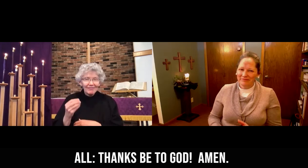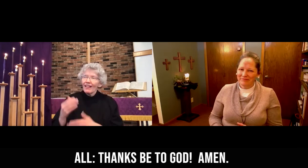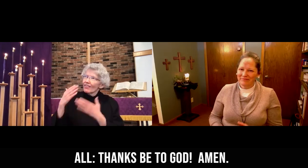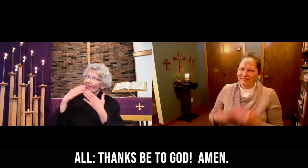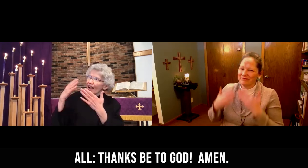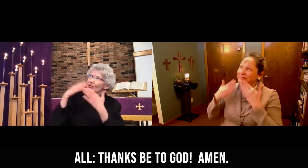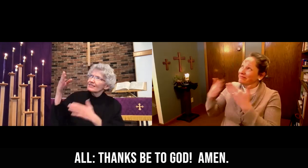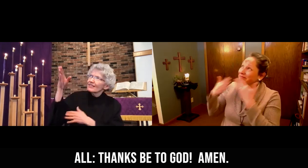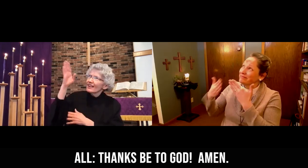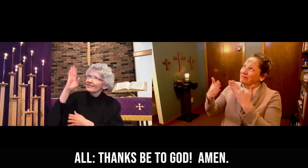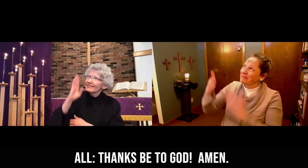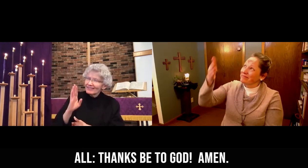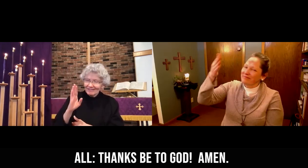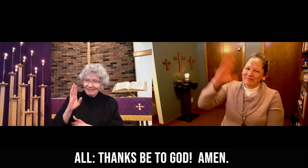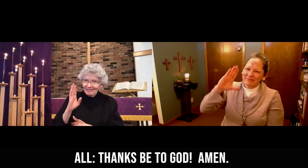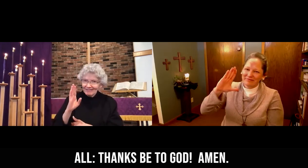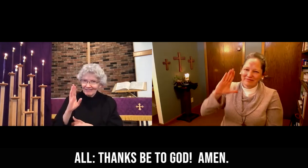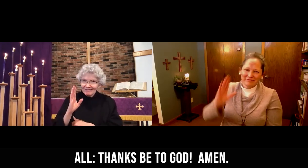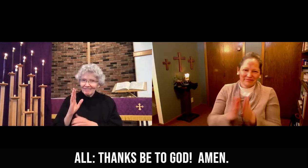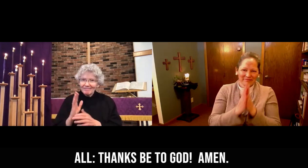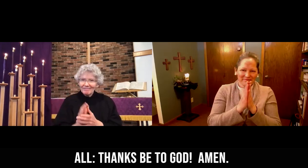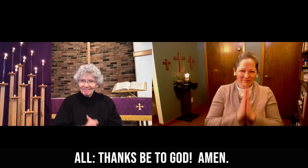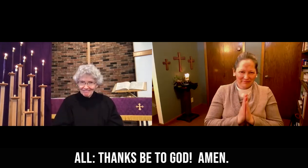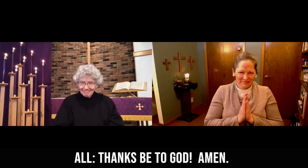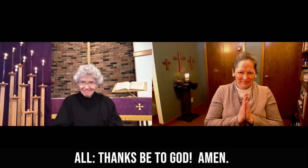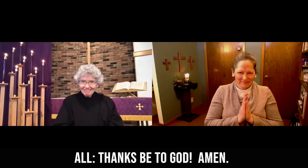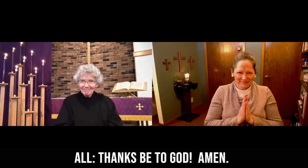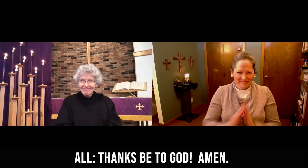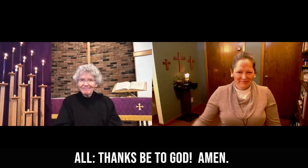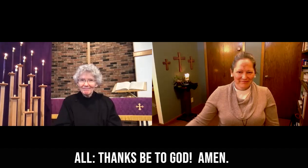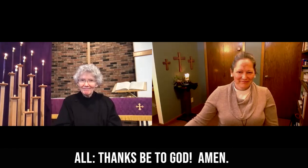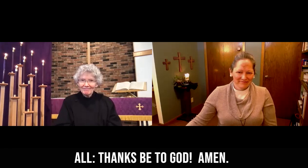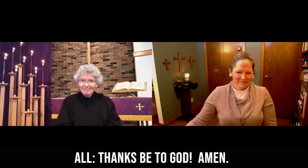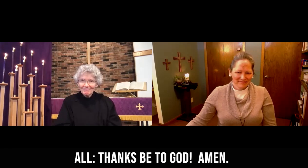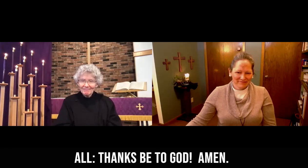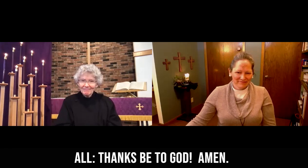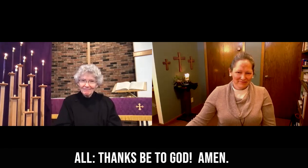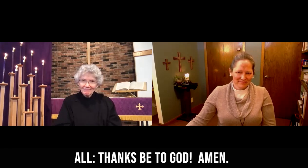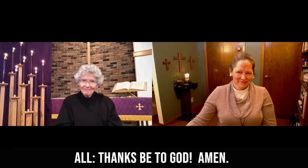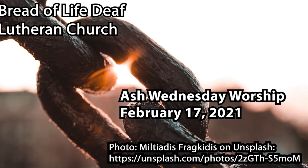say, thanks be to God. Amen.